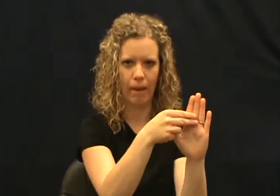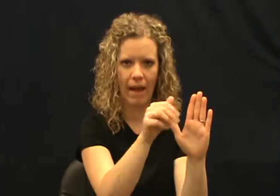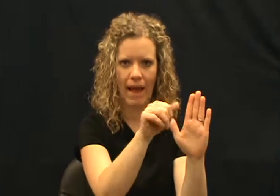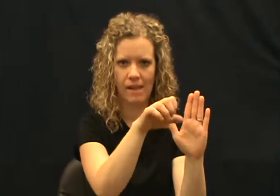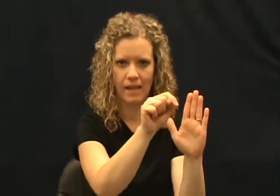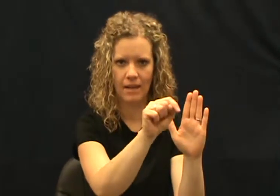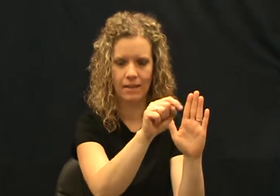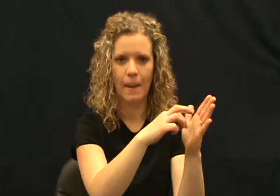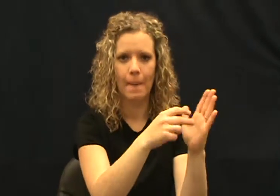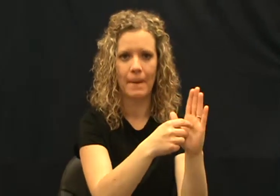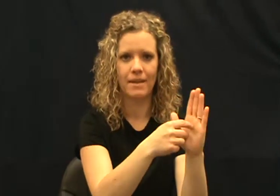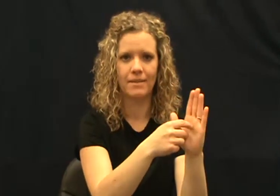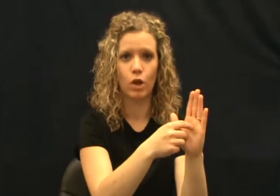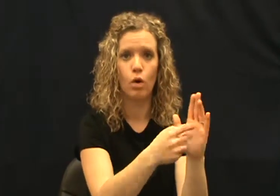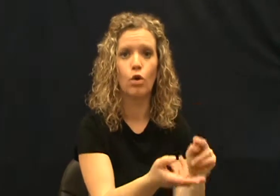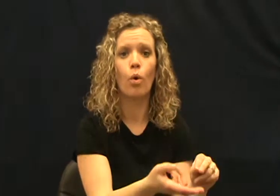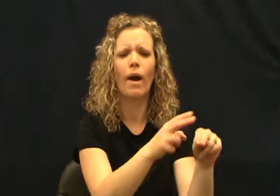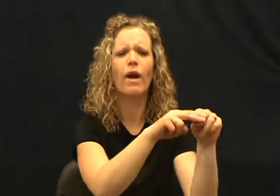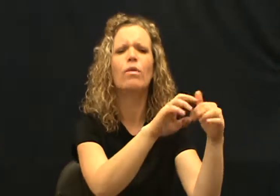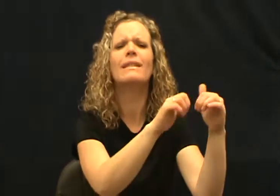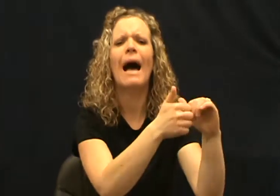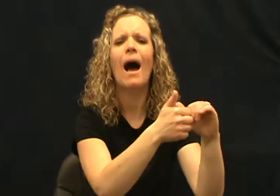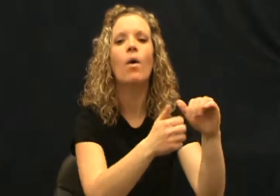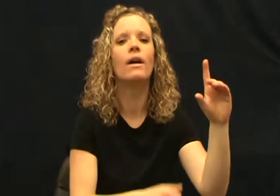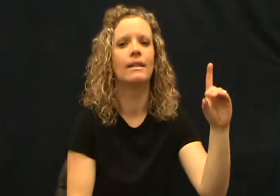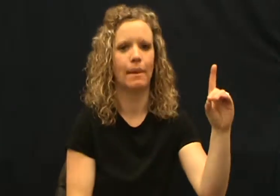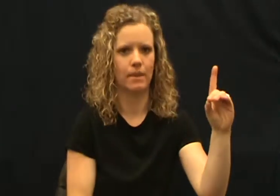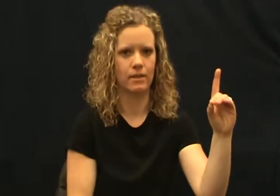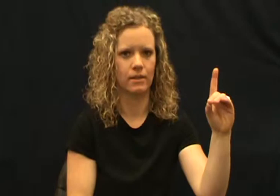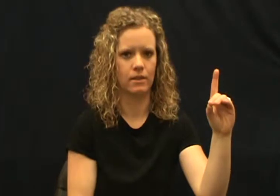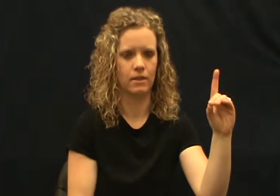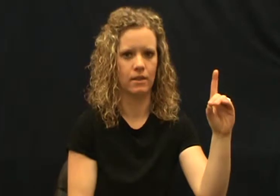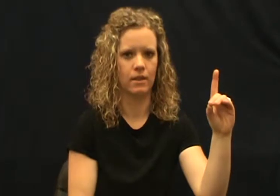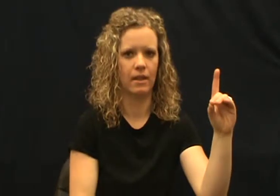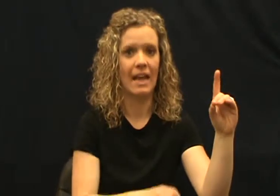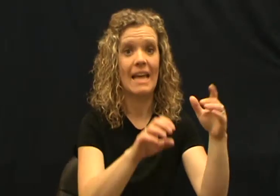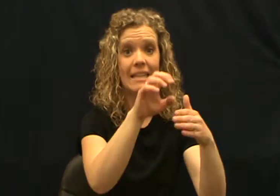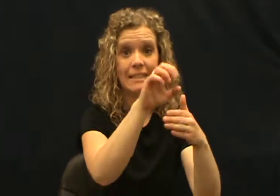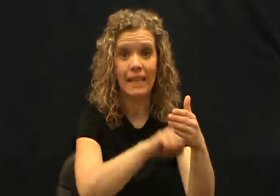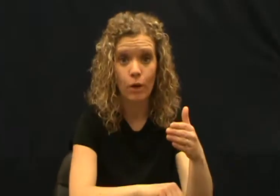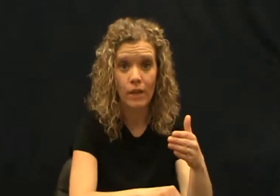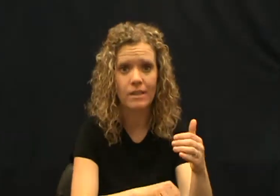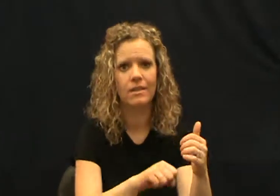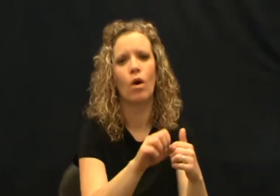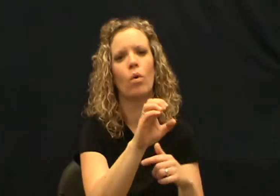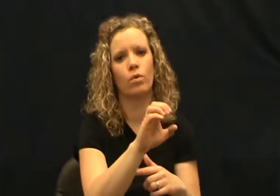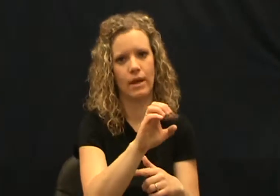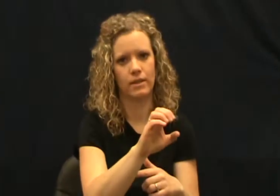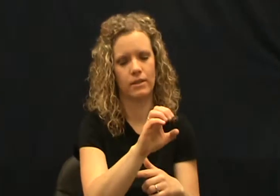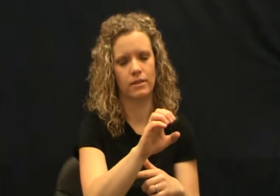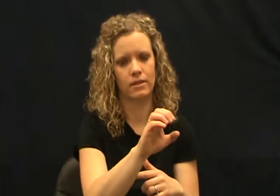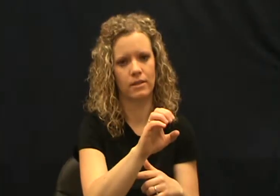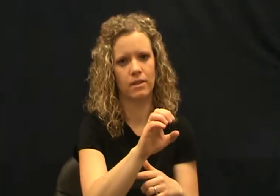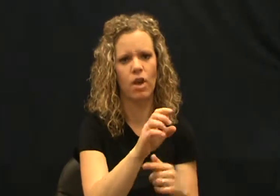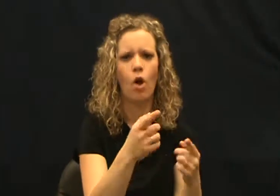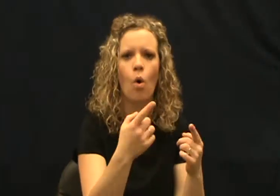increased using a debit and is decreased using a credit. In other words, and when we represent those in T account